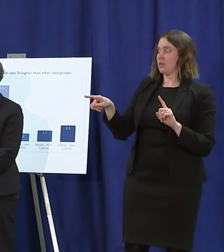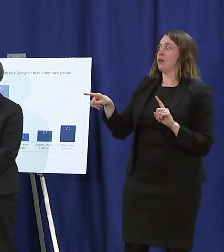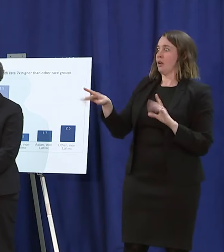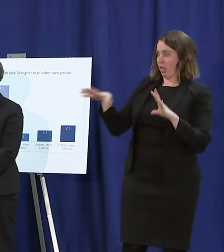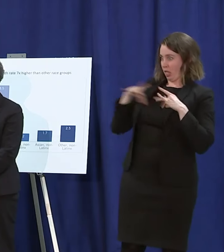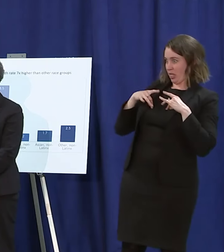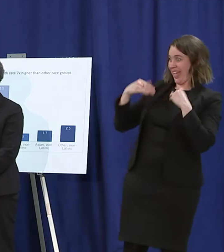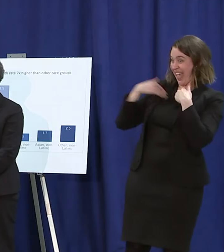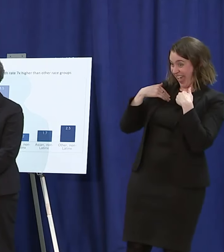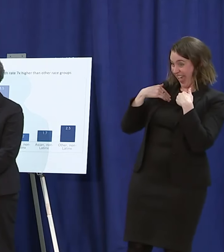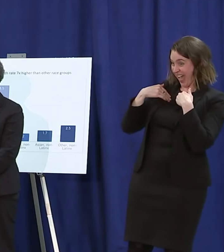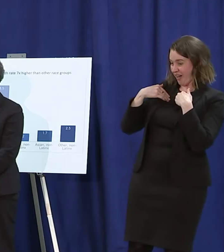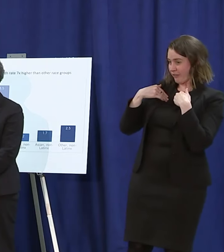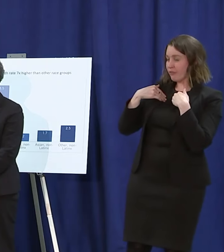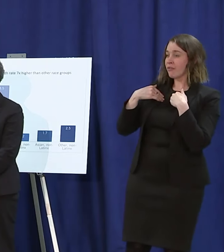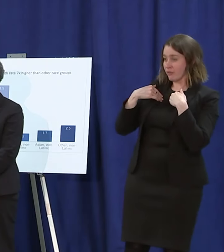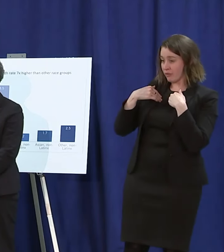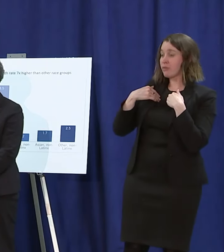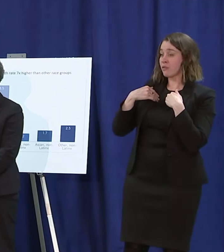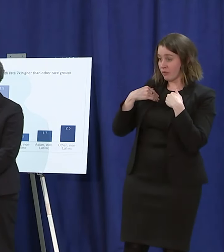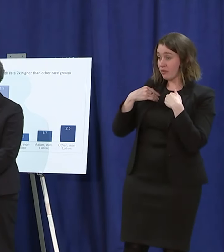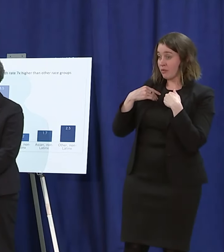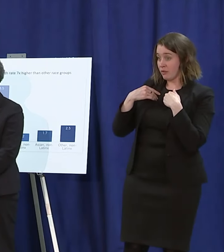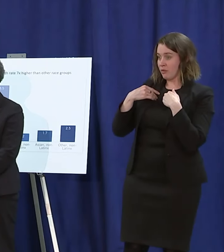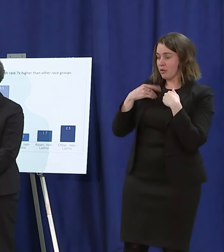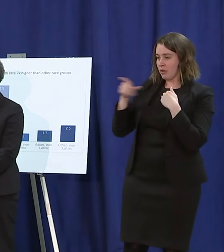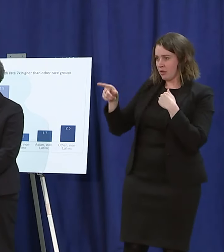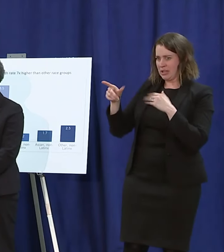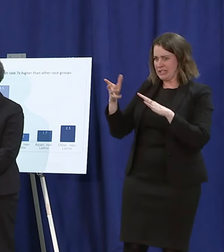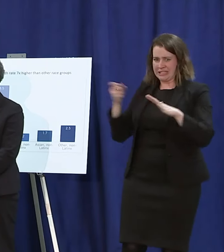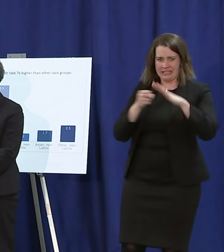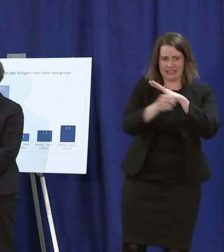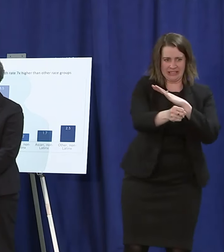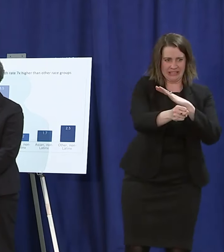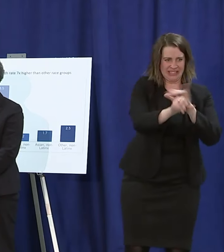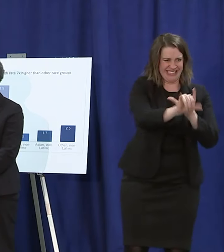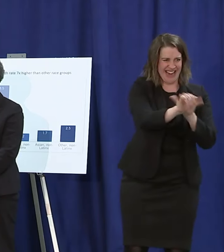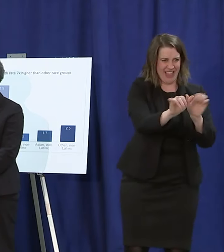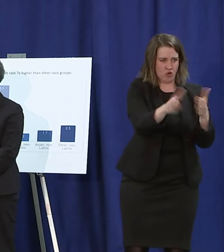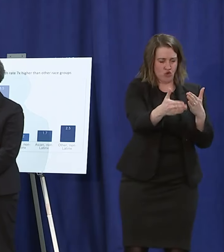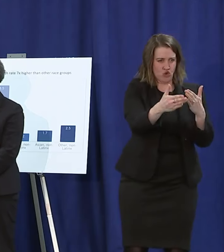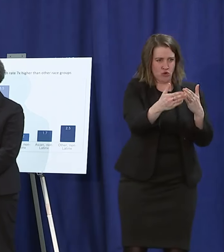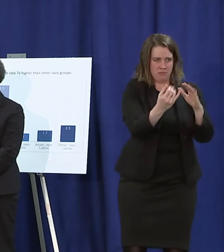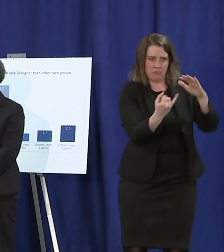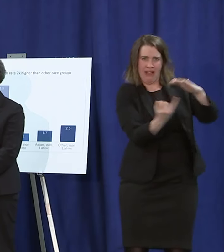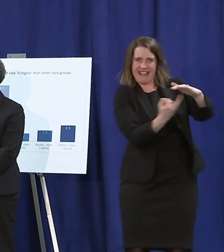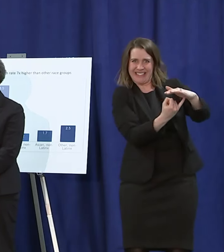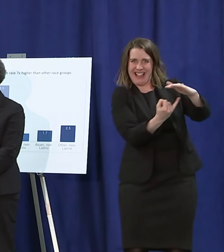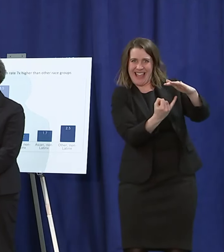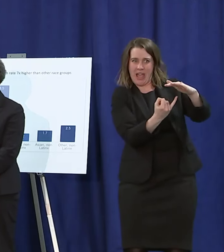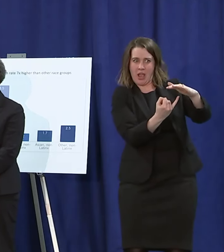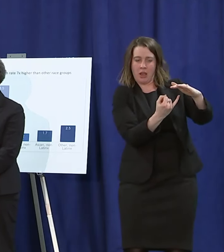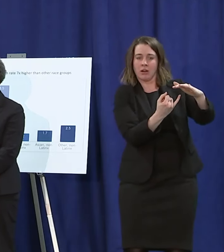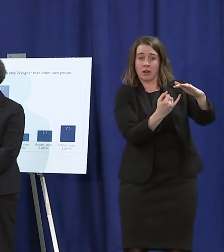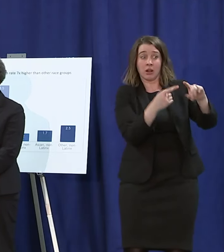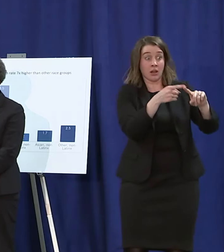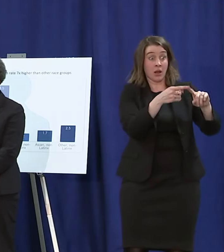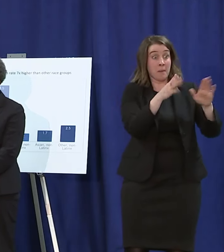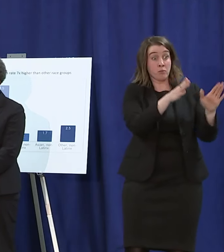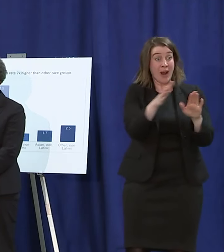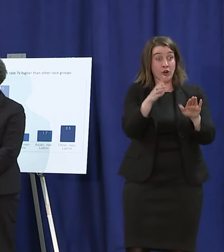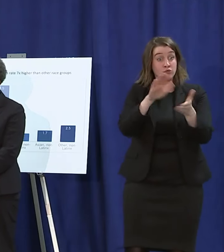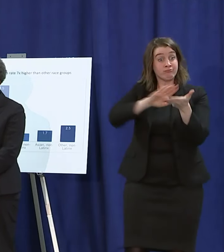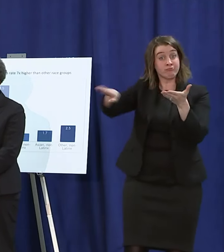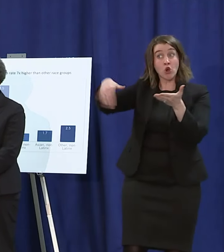converting to smear negative, before they leave the hospital, we decide who are you going home to. We do that for any infectious disease. If they're going home to